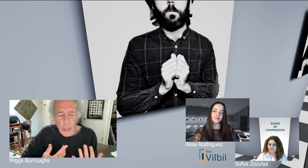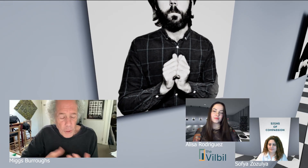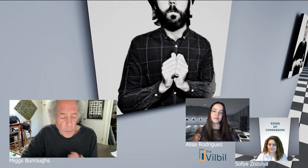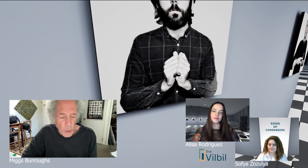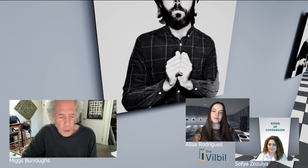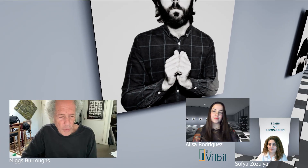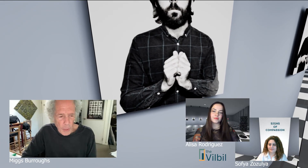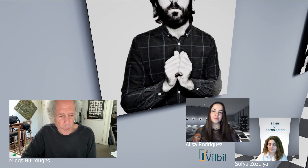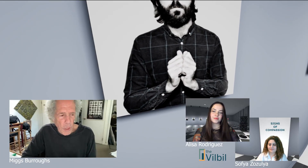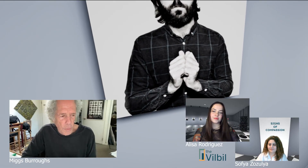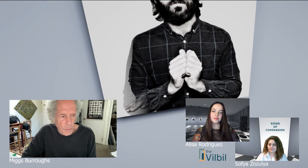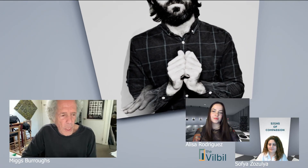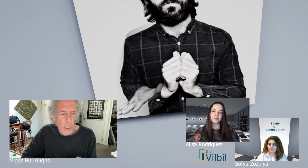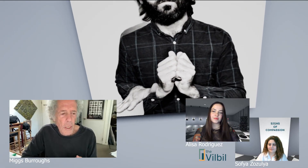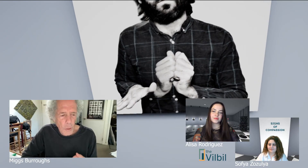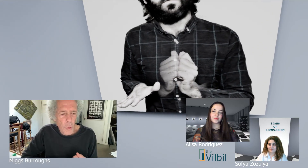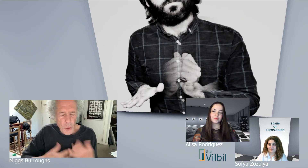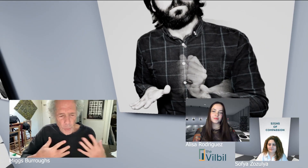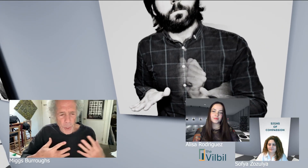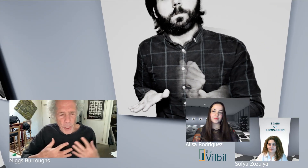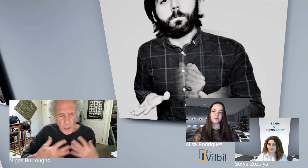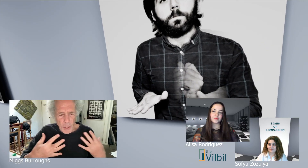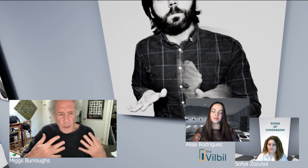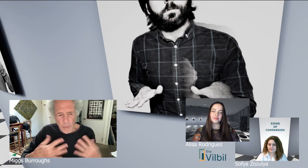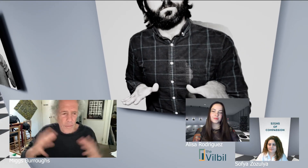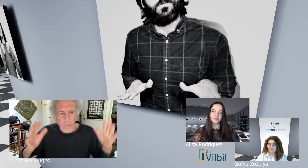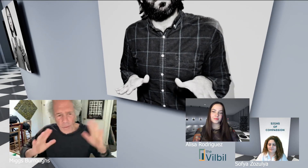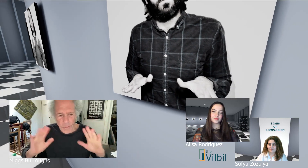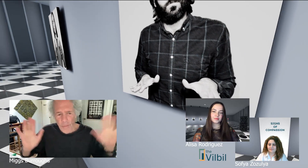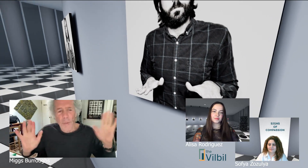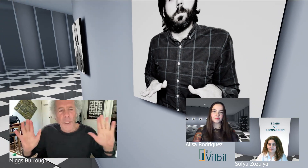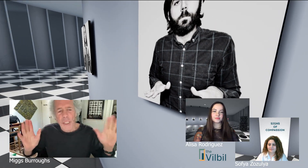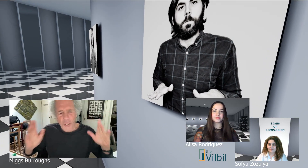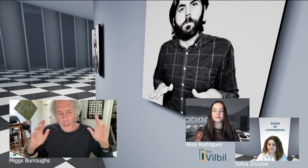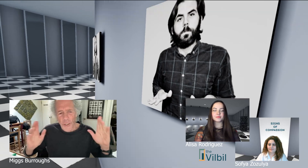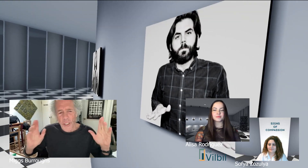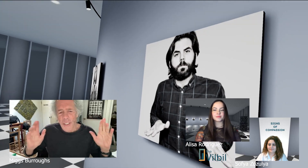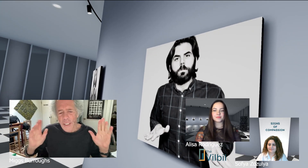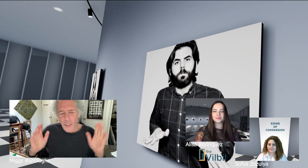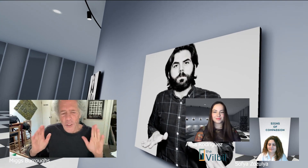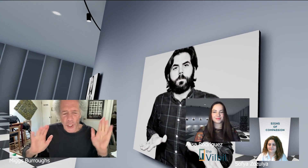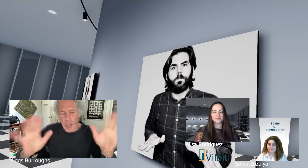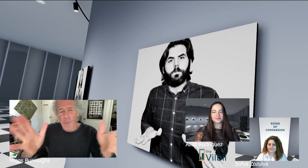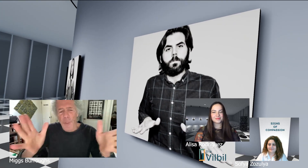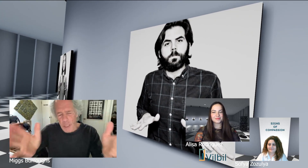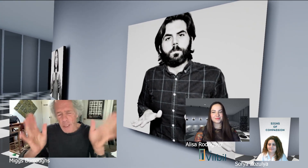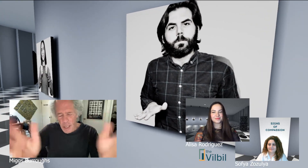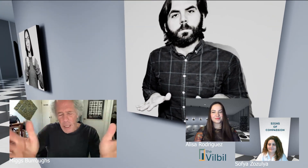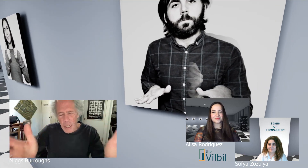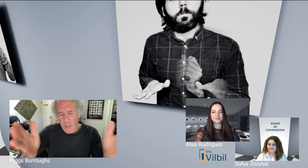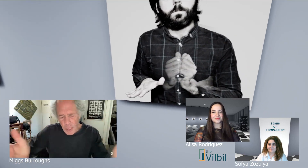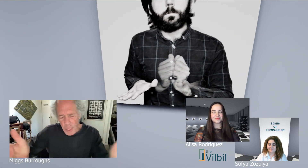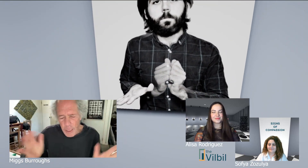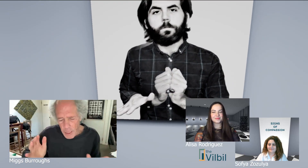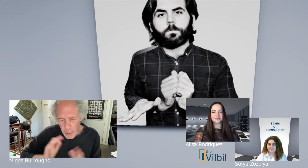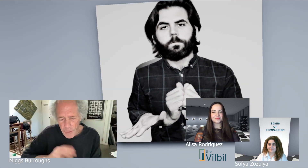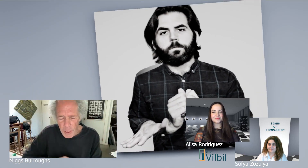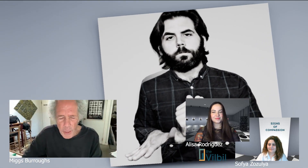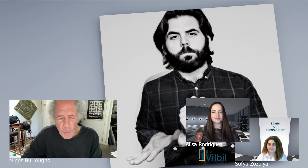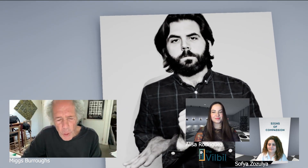powerful emotion of that poem, was to be Emily Dickinson's champion, and giving that poem